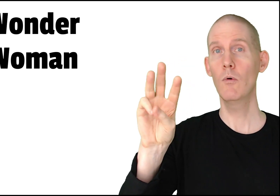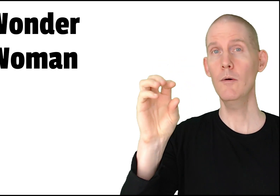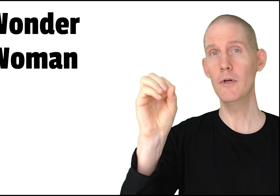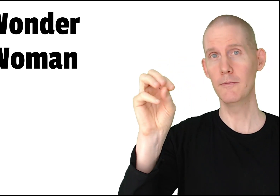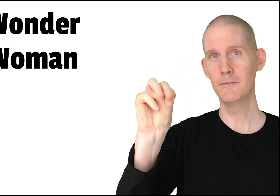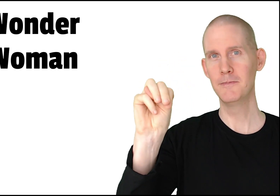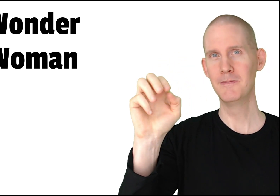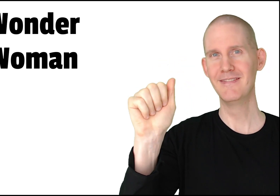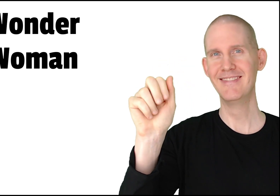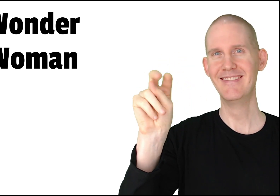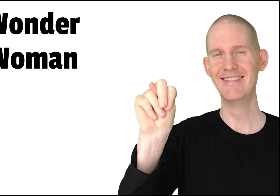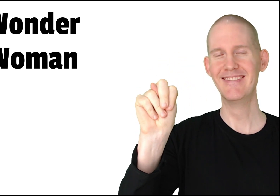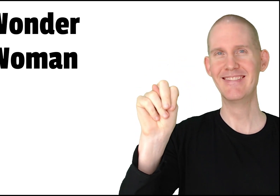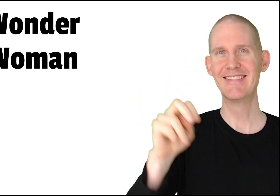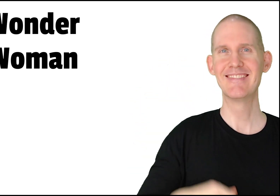Woman.